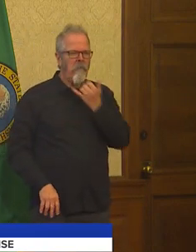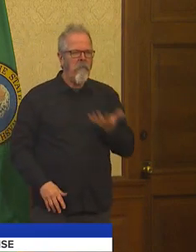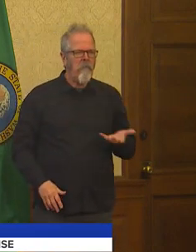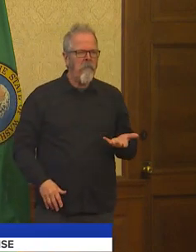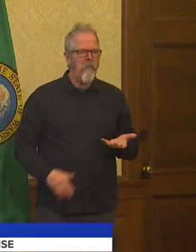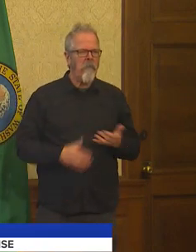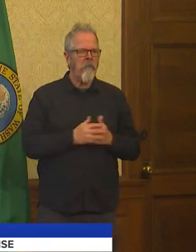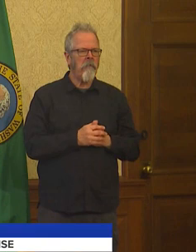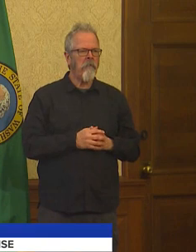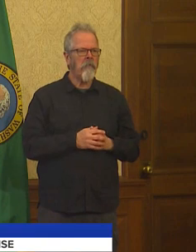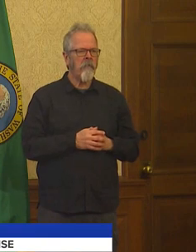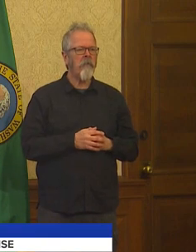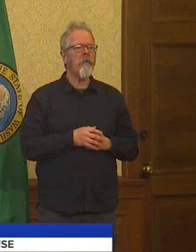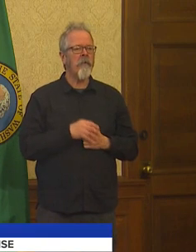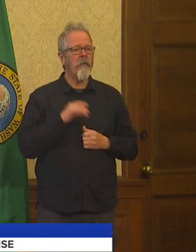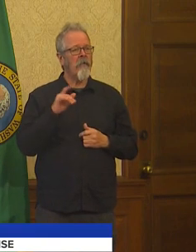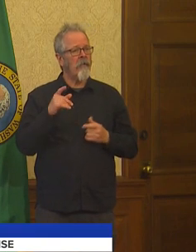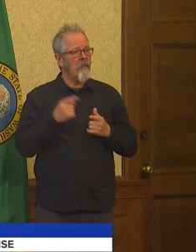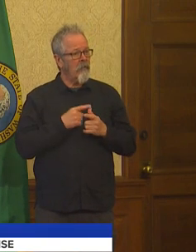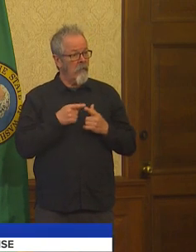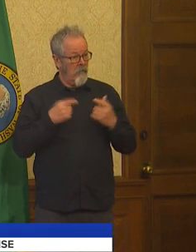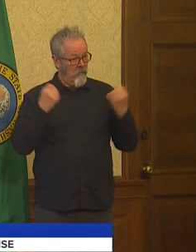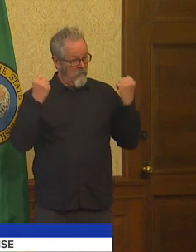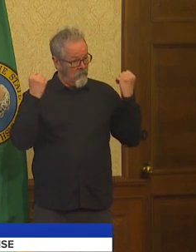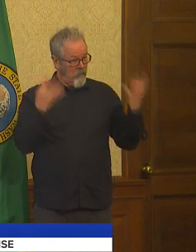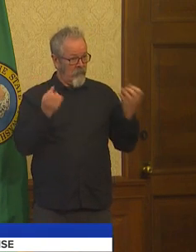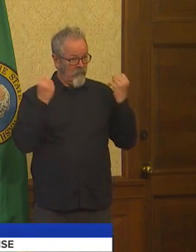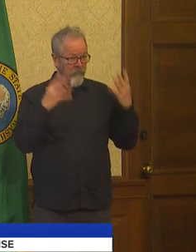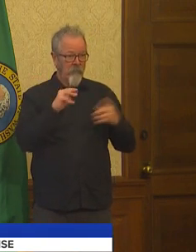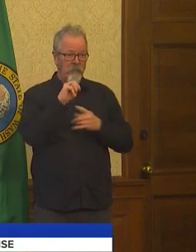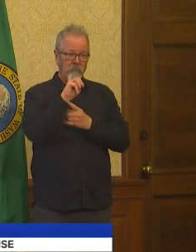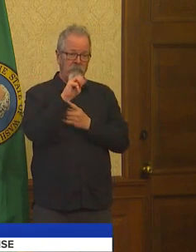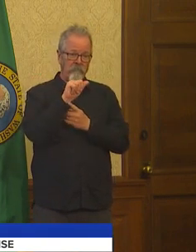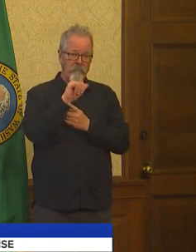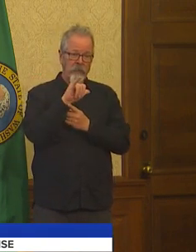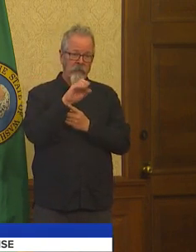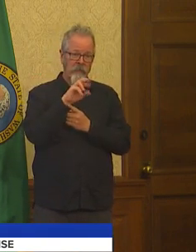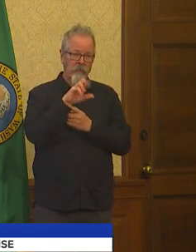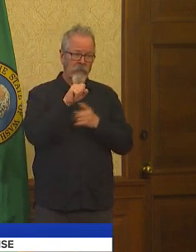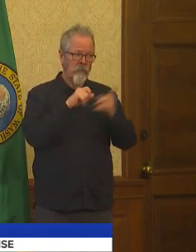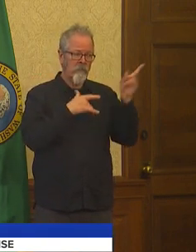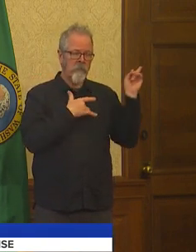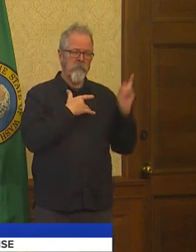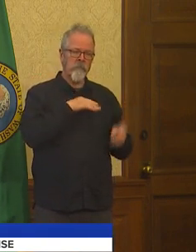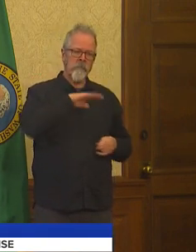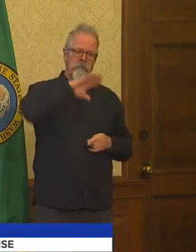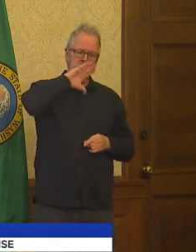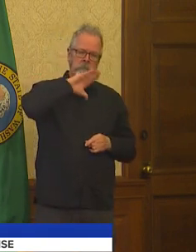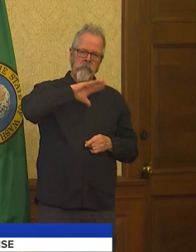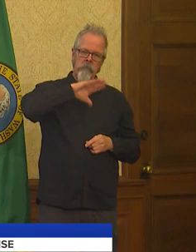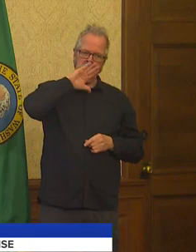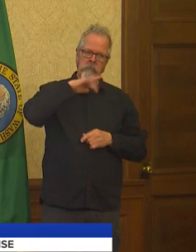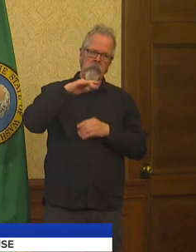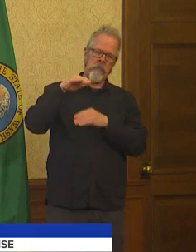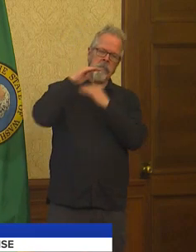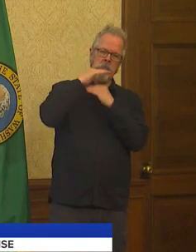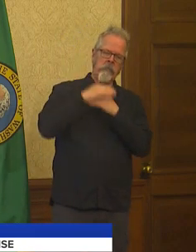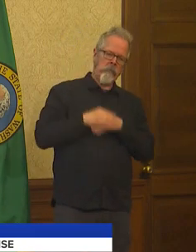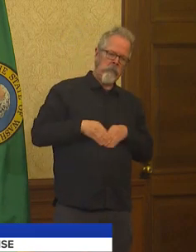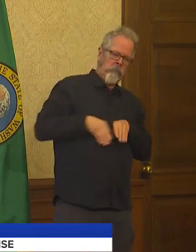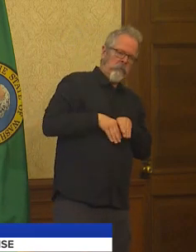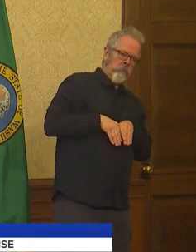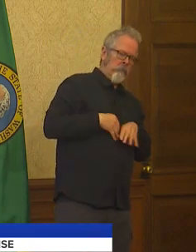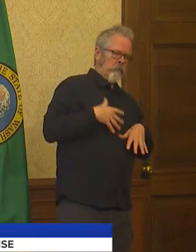mayors as they try to be leaders for their communities? Well, we've been talking to mayors fairly regularly and listening to them.